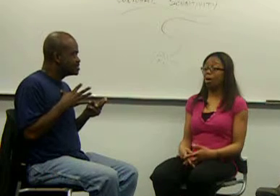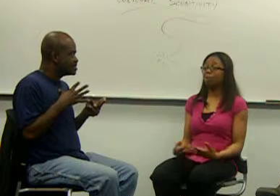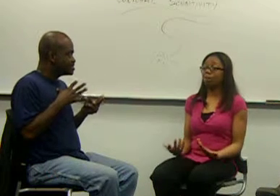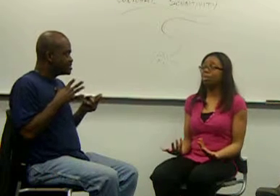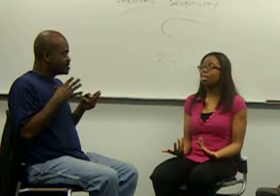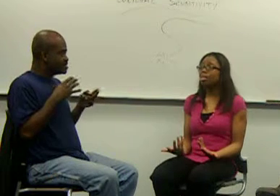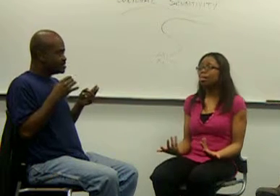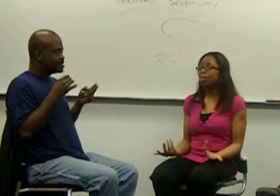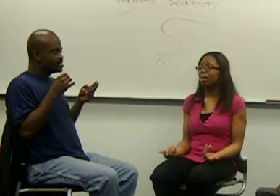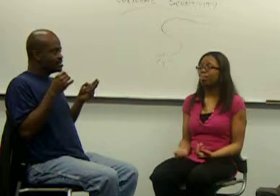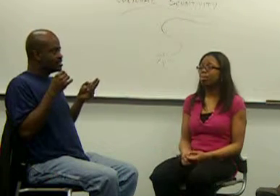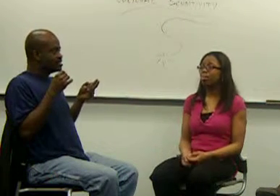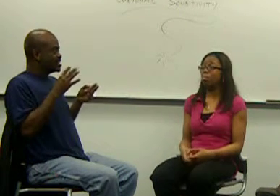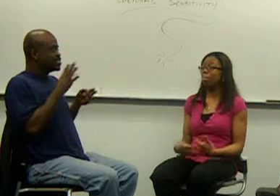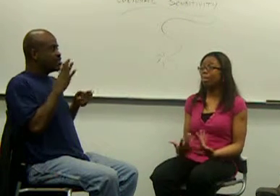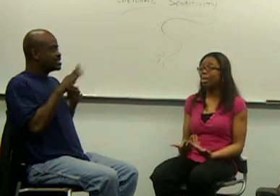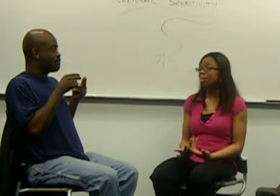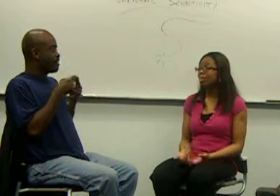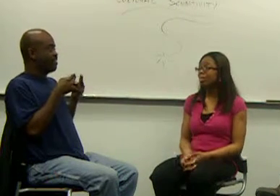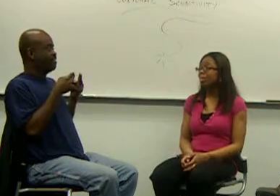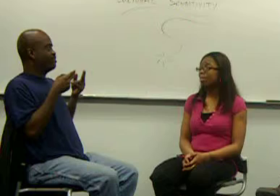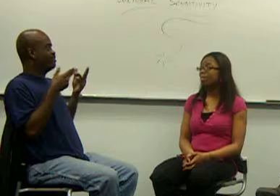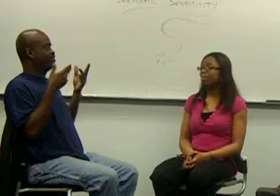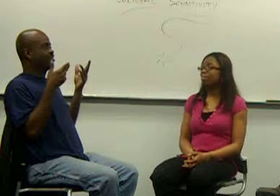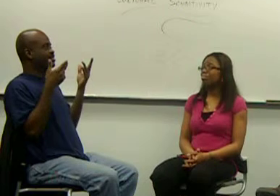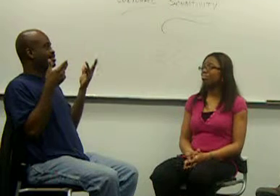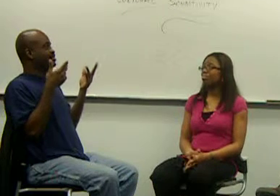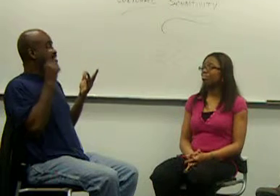So all they really talk about is men